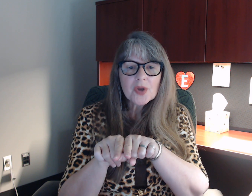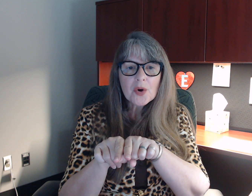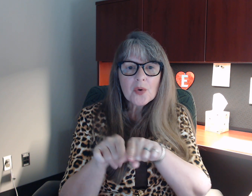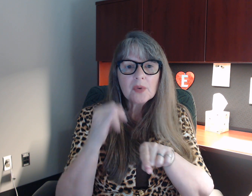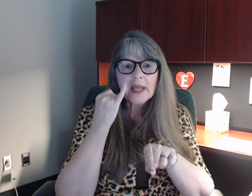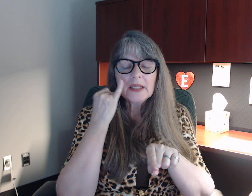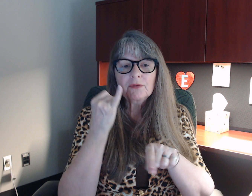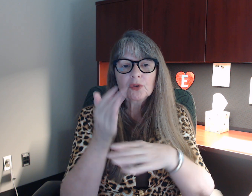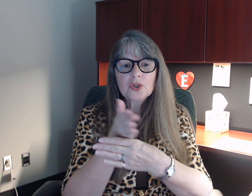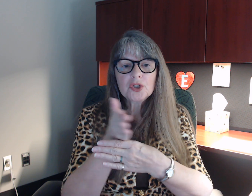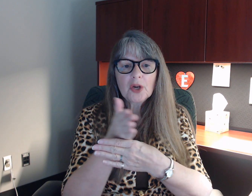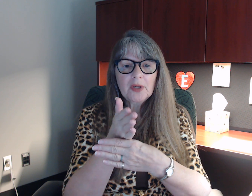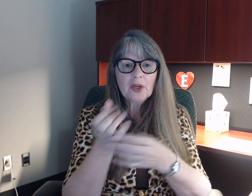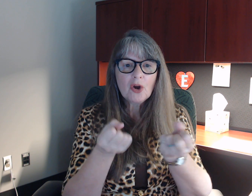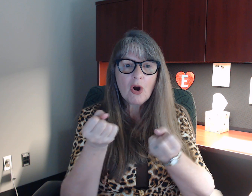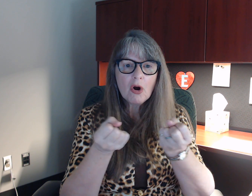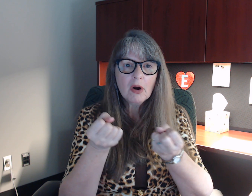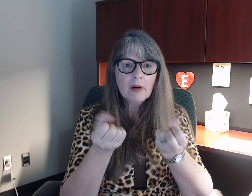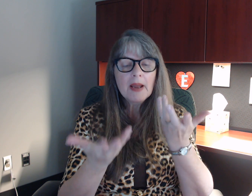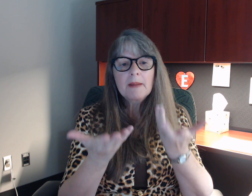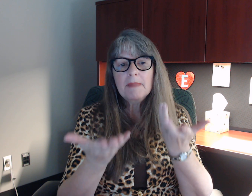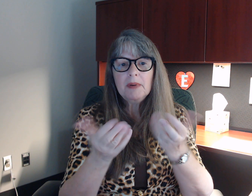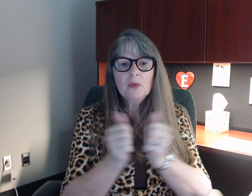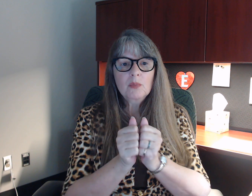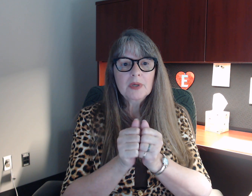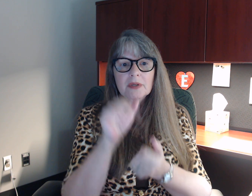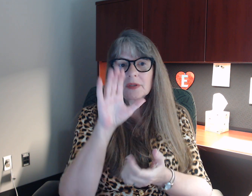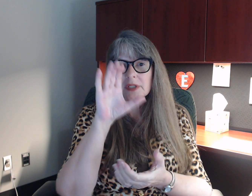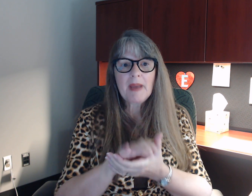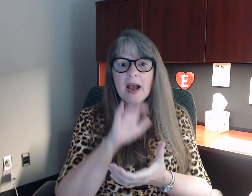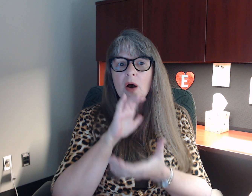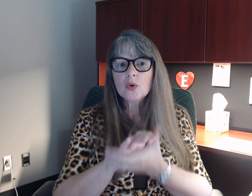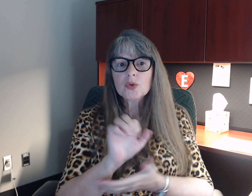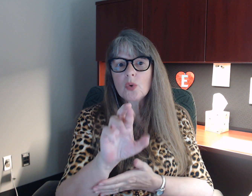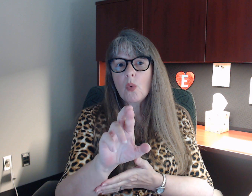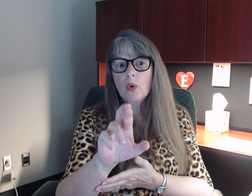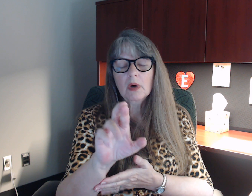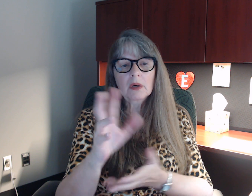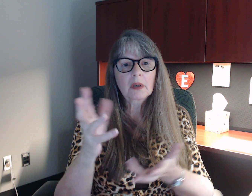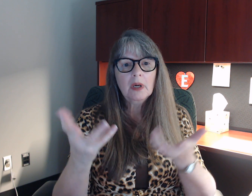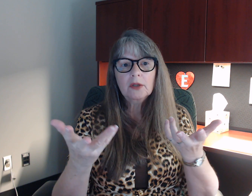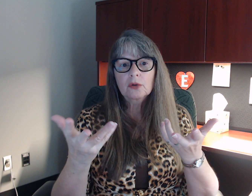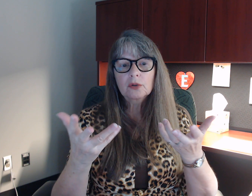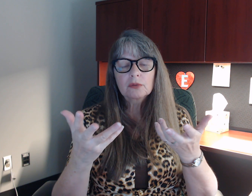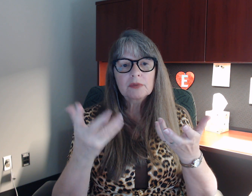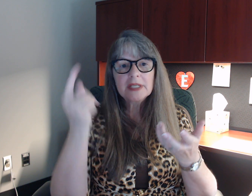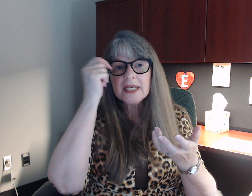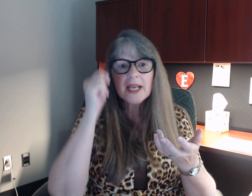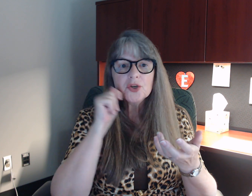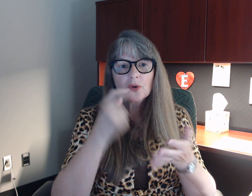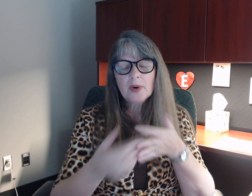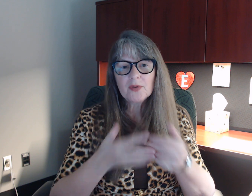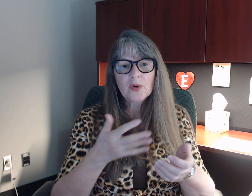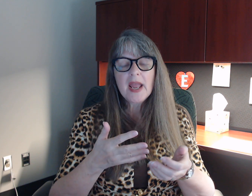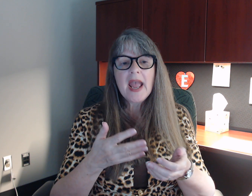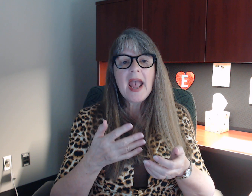Also, like if you're sharing a car, maybe with a spouse or your teenager or whatever, and